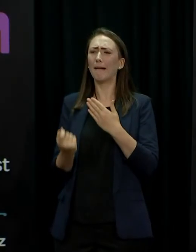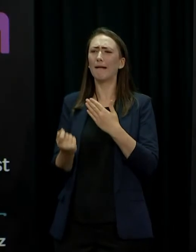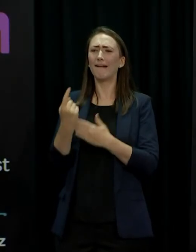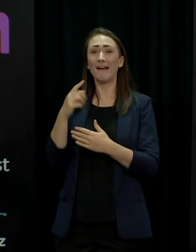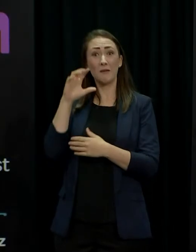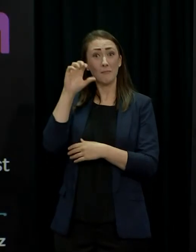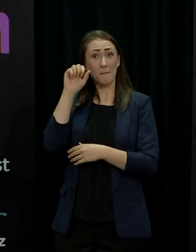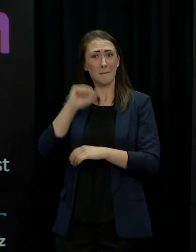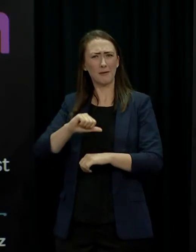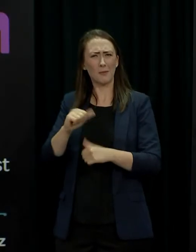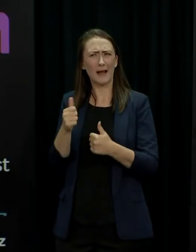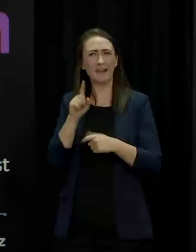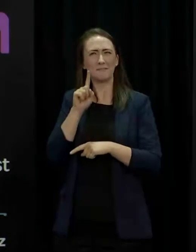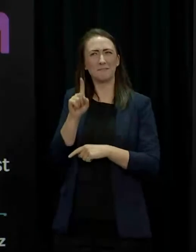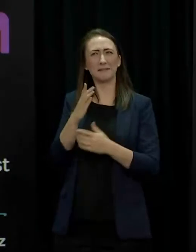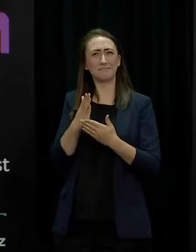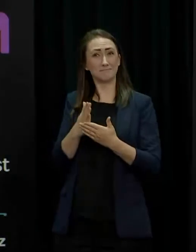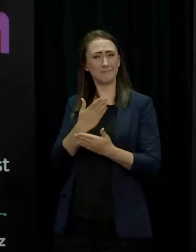Maybe